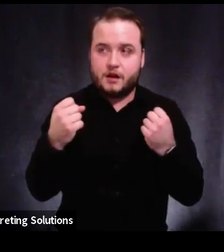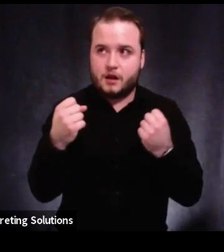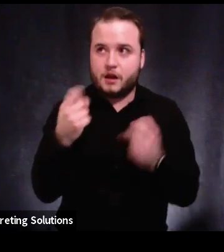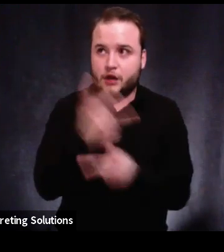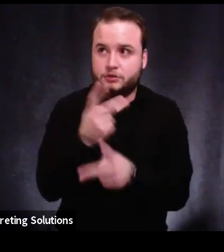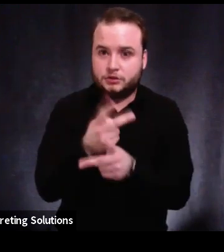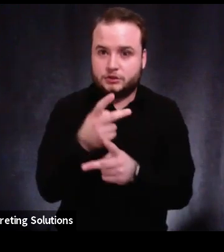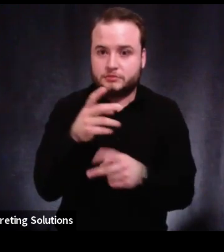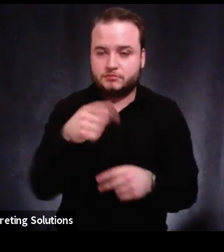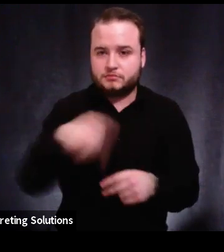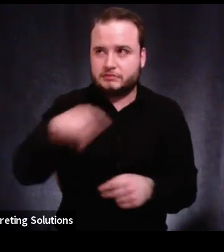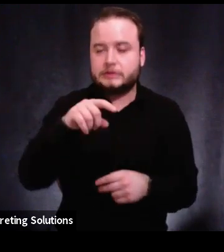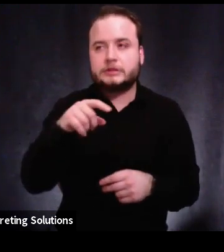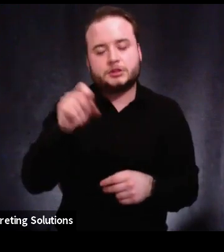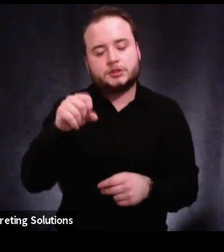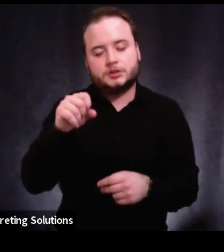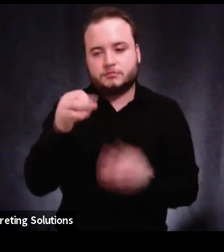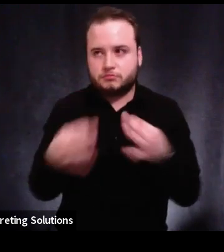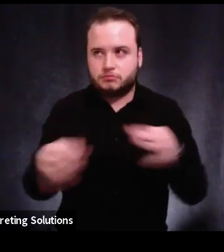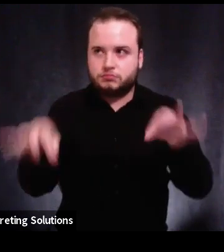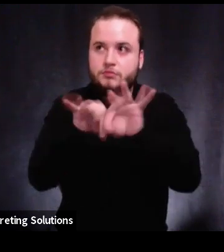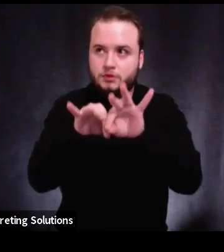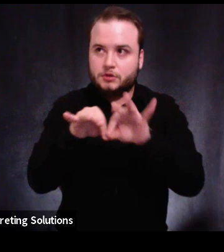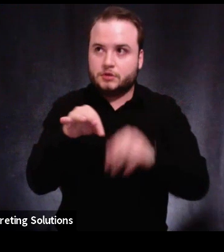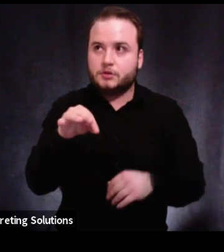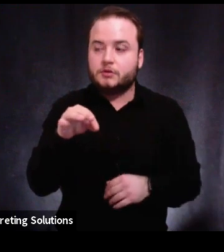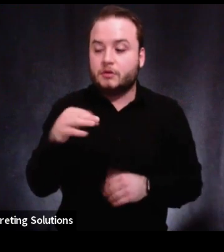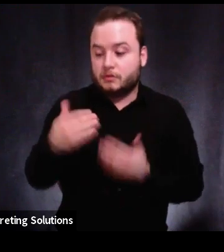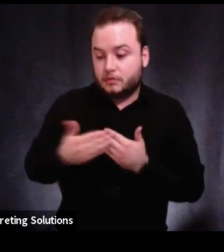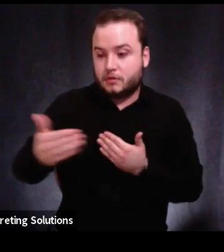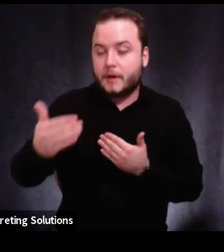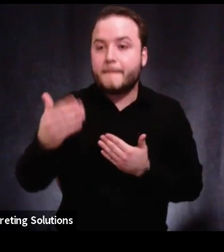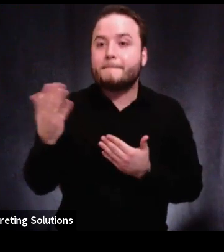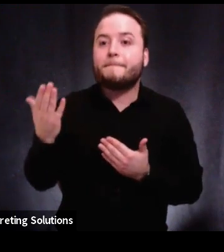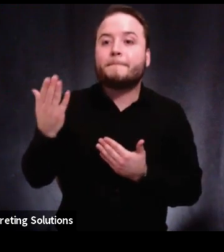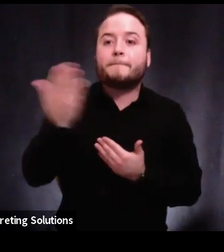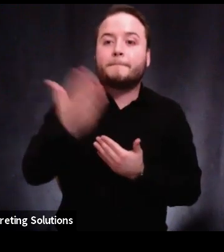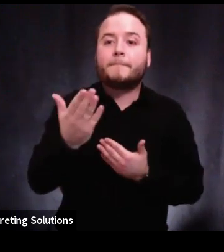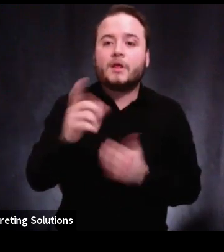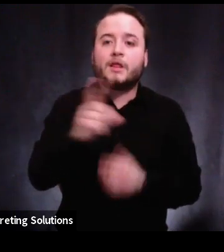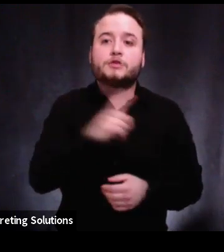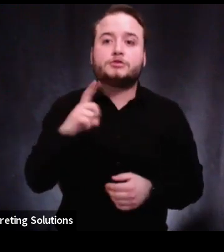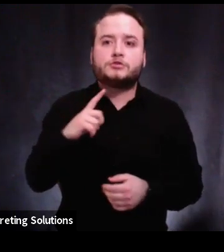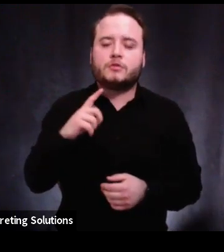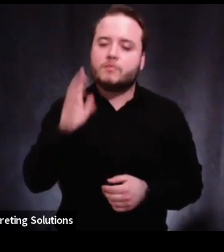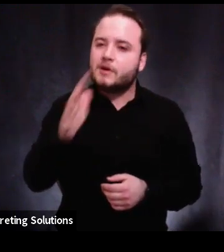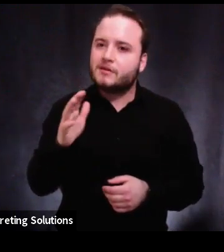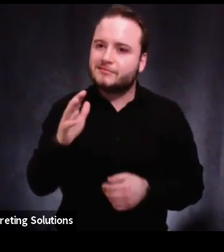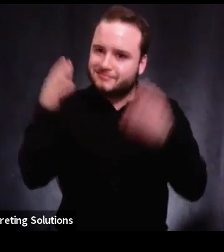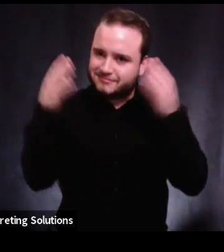next federal bills. And not just about they need more money